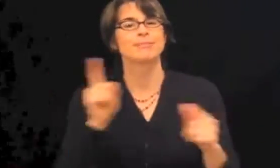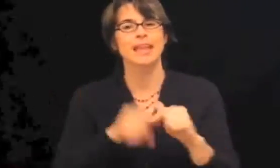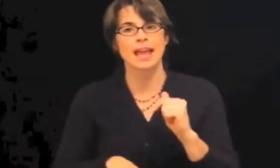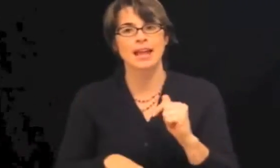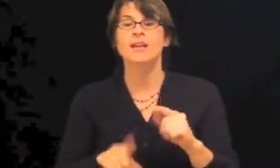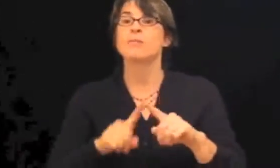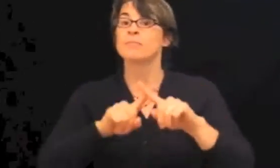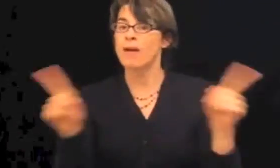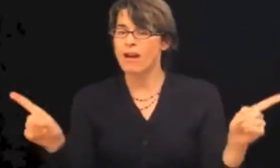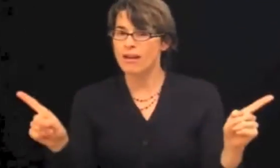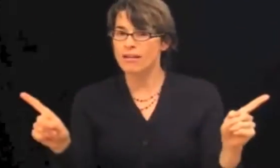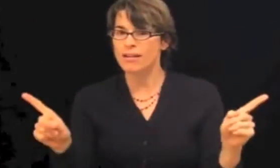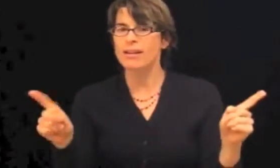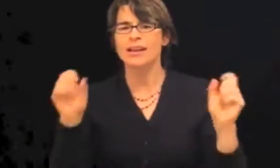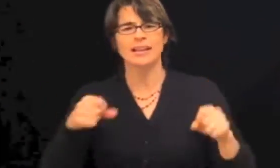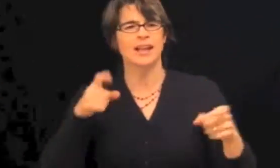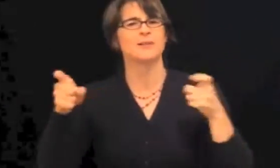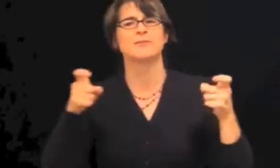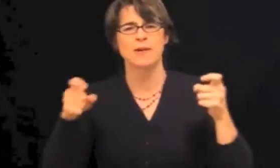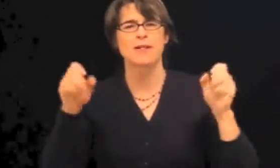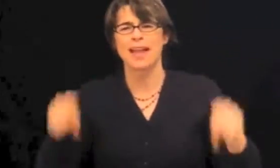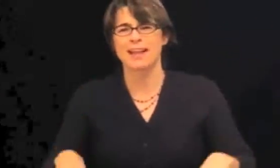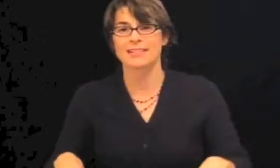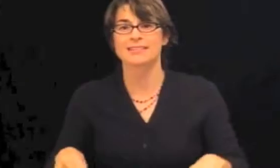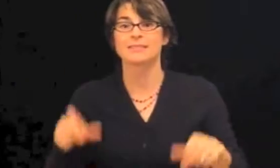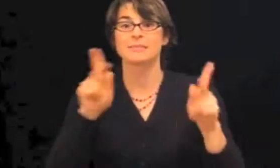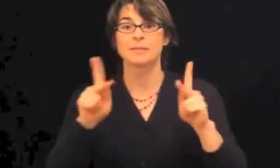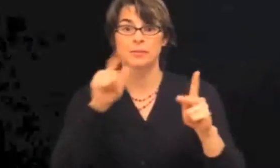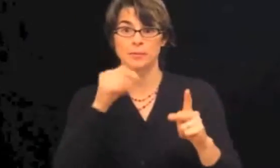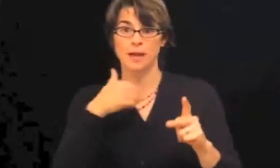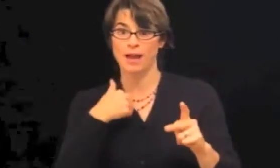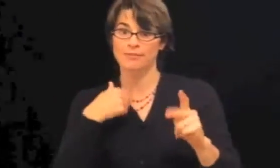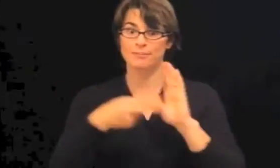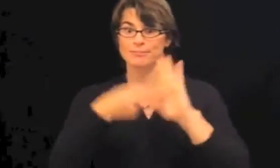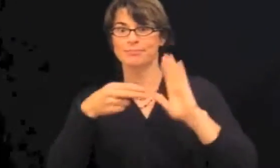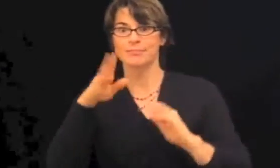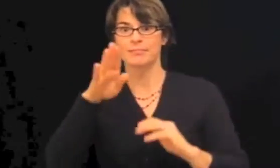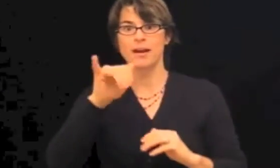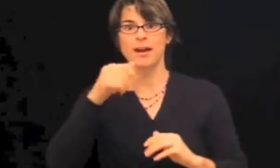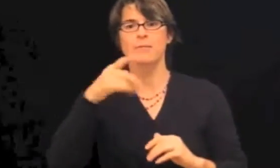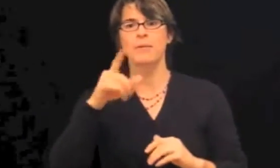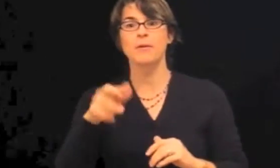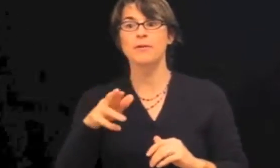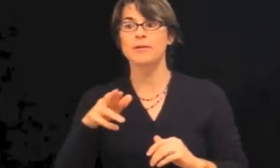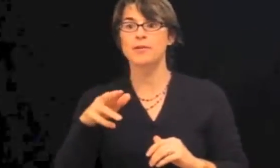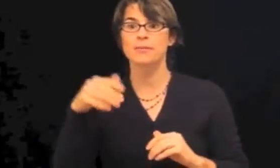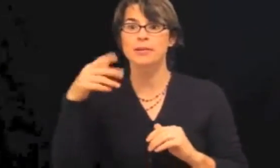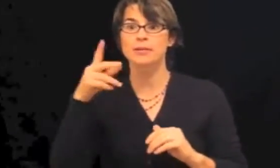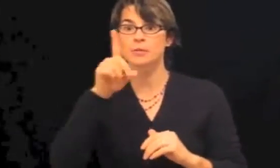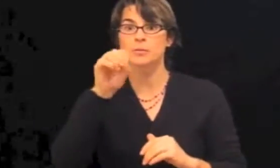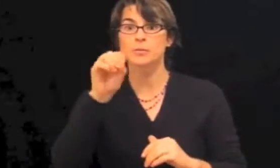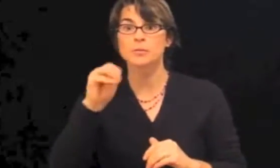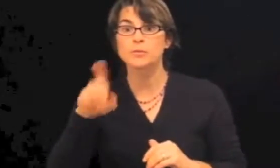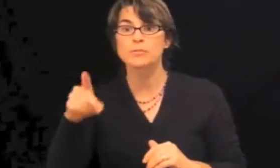You still can't find a cure, but you can control it. People who are labeled with bipolar